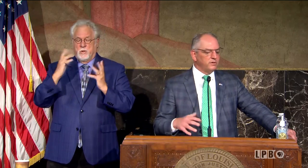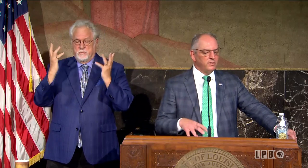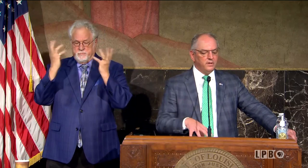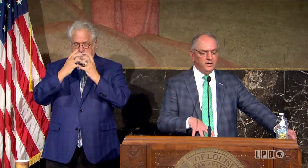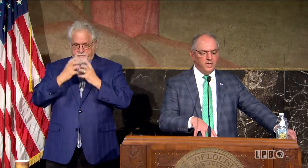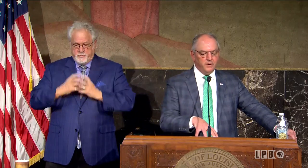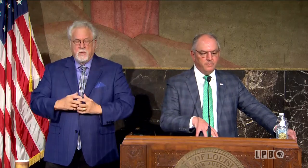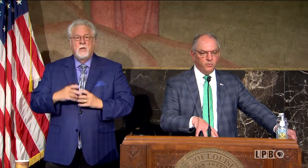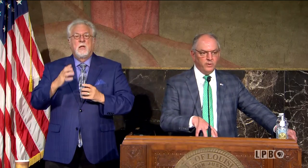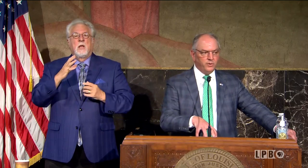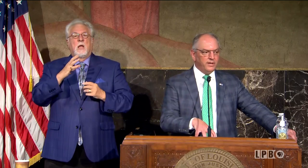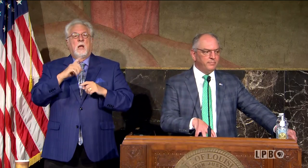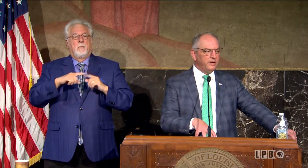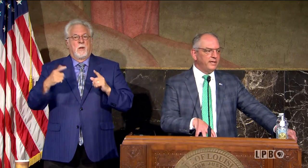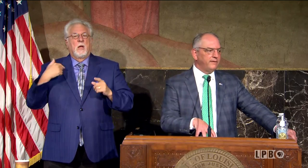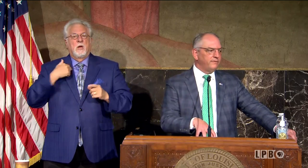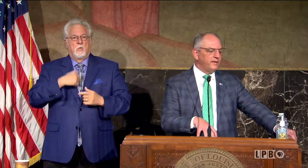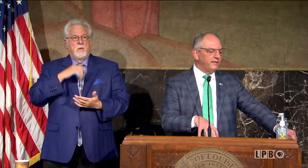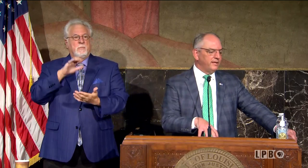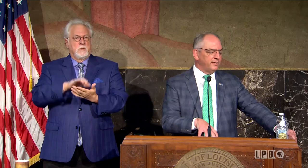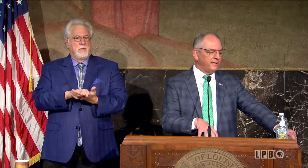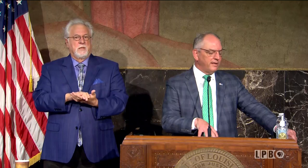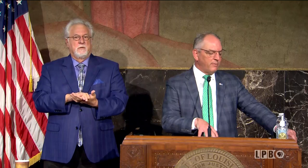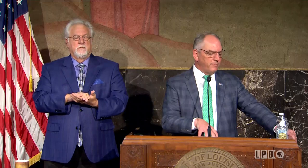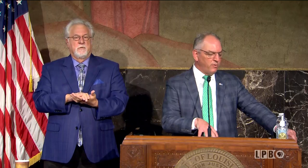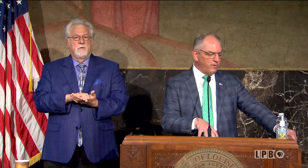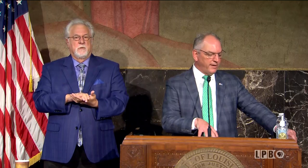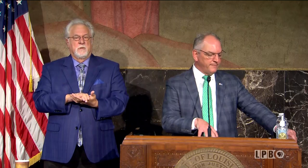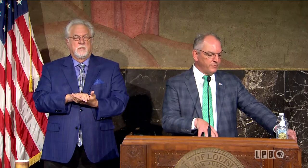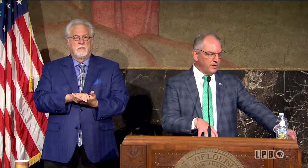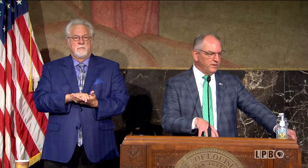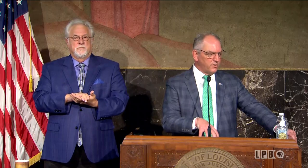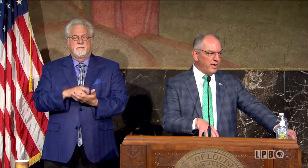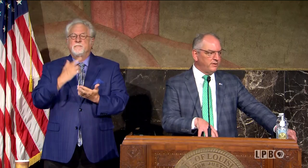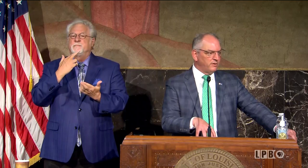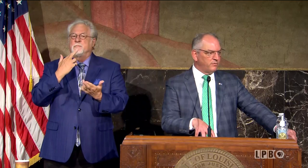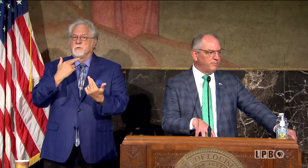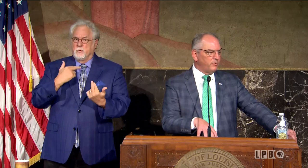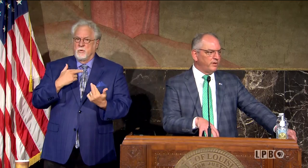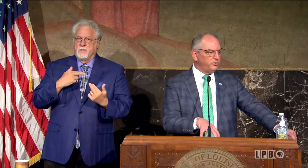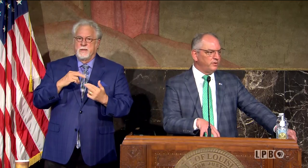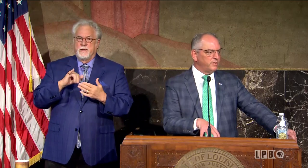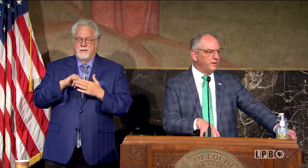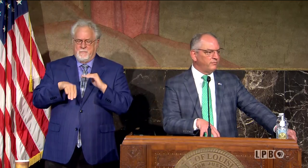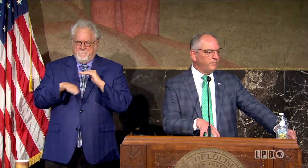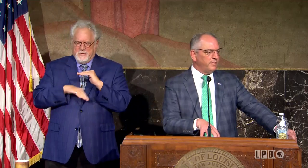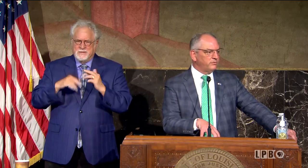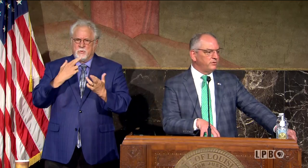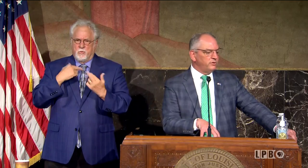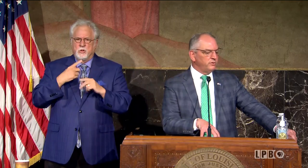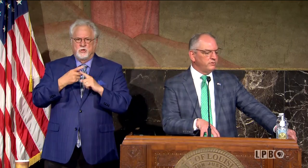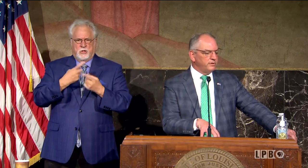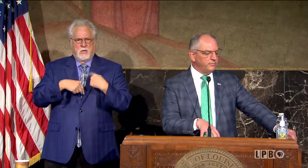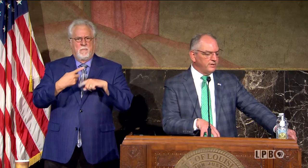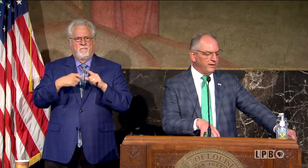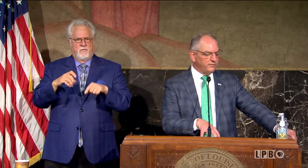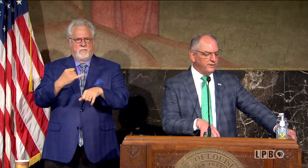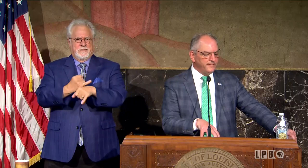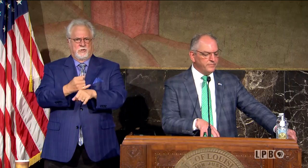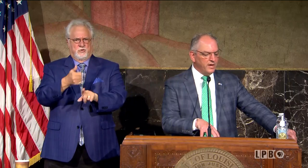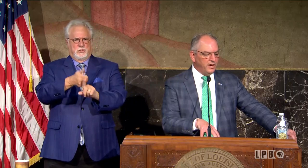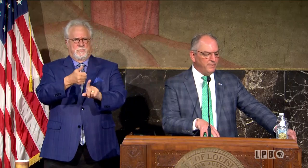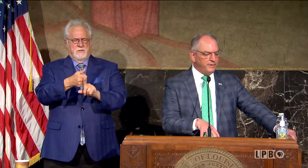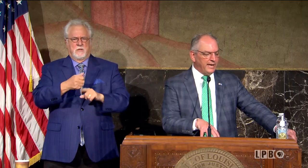so forth. But we really believe that reporting, the granular reporting, should come from the institutions